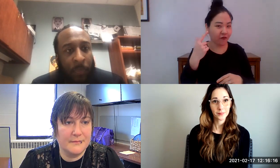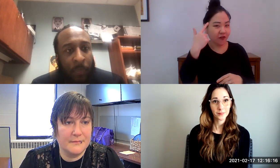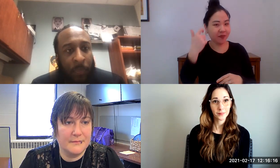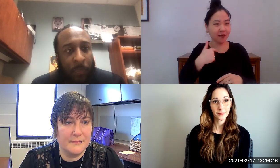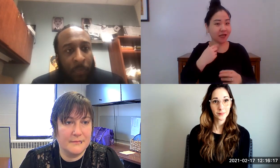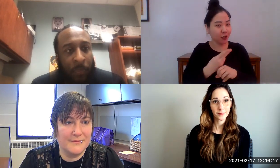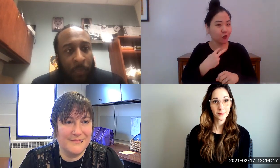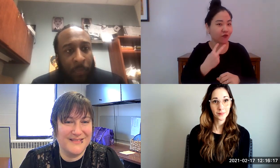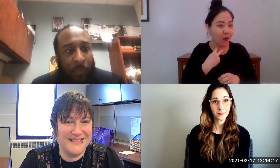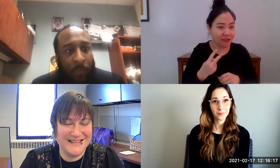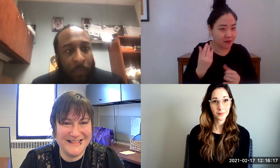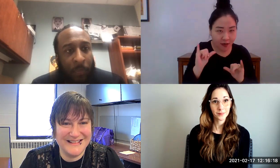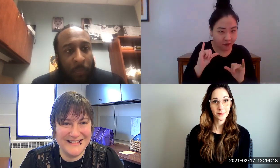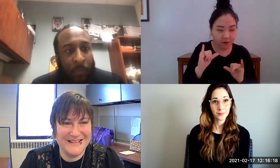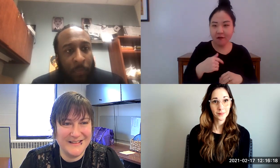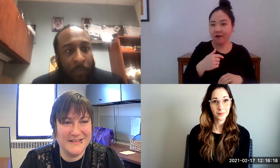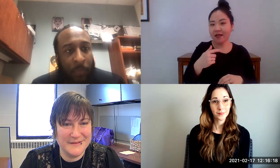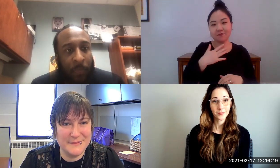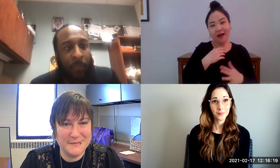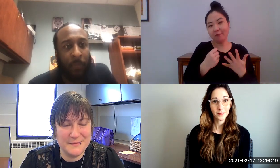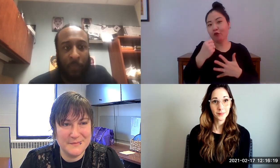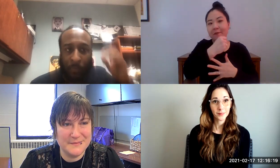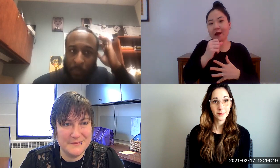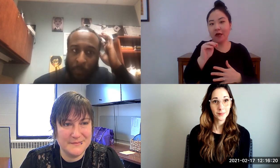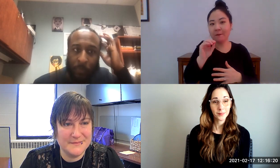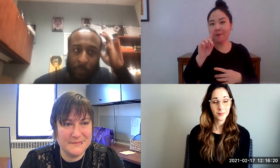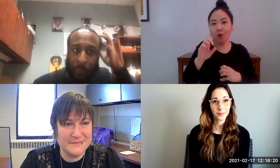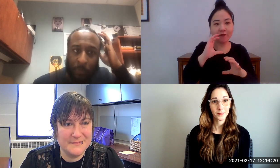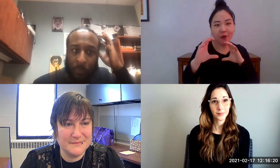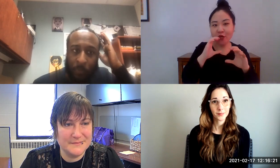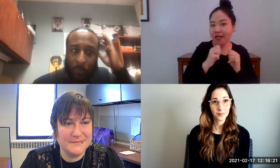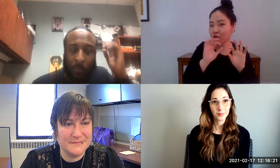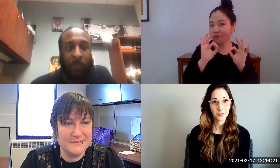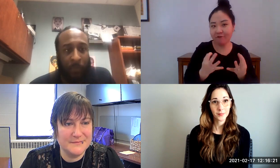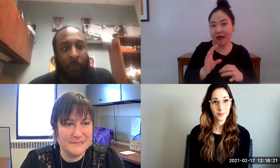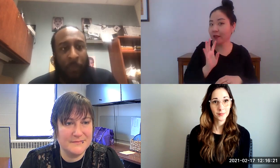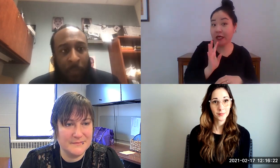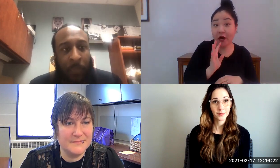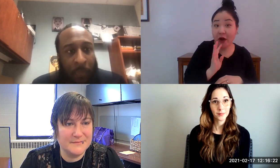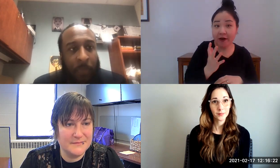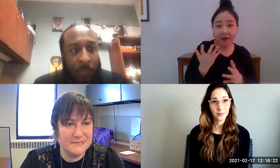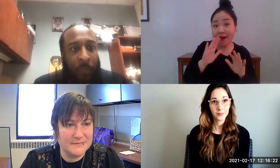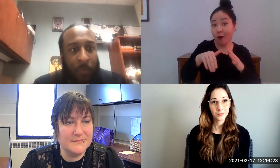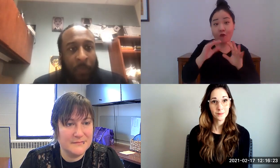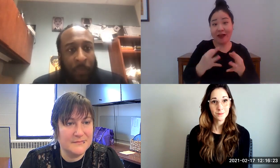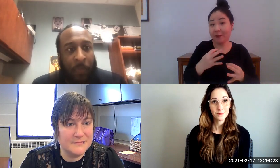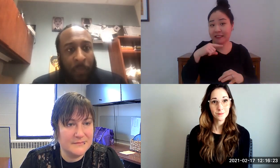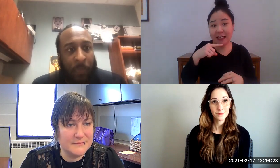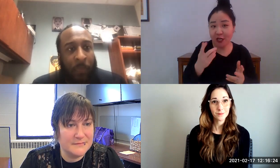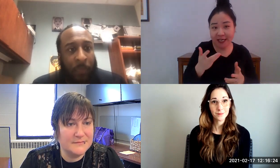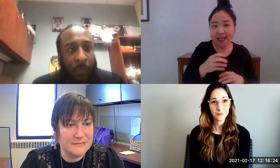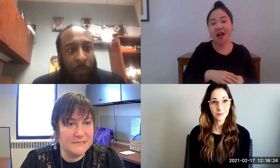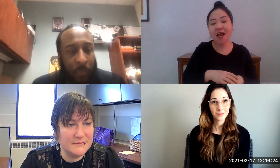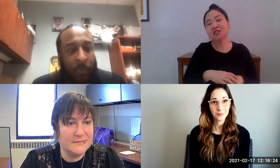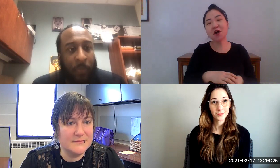d deaf because I use voice still. That's my primary mode of communication with my family. We talk, my whole family